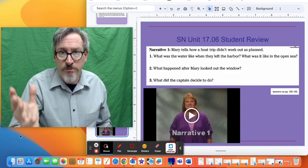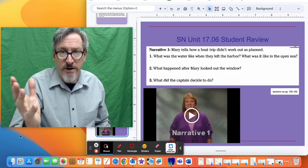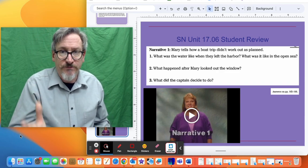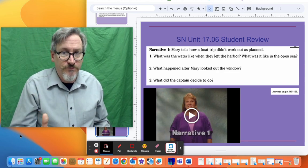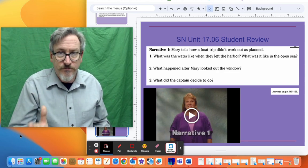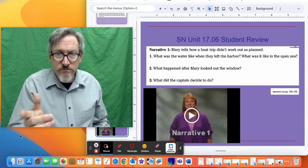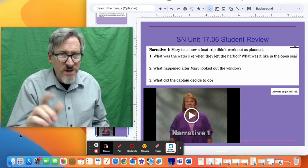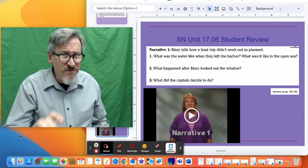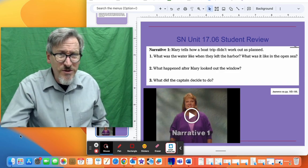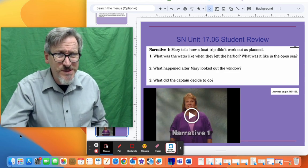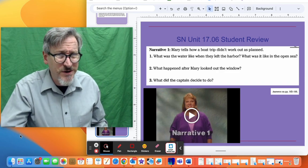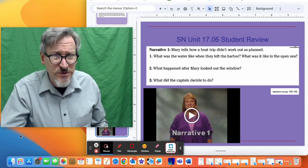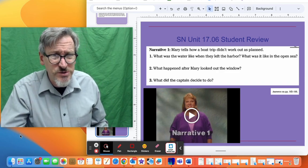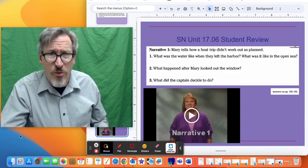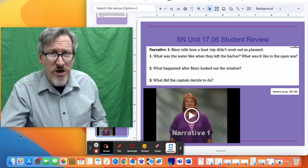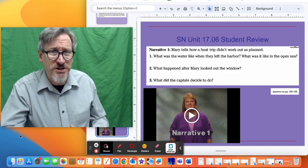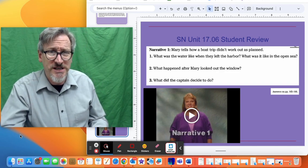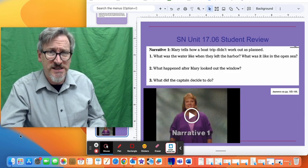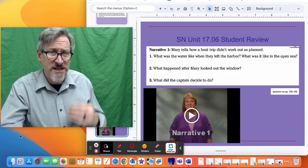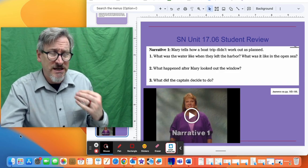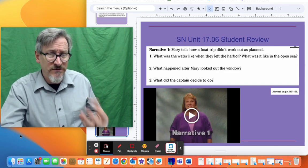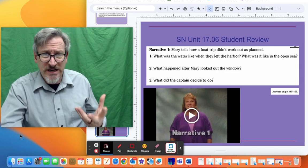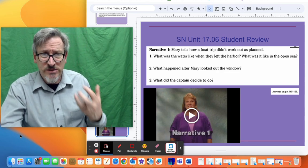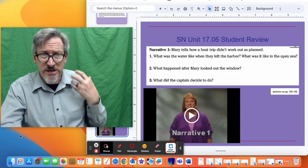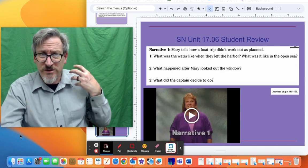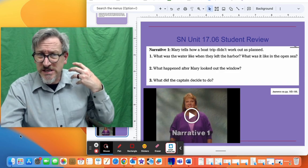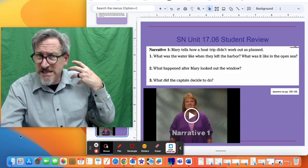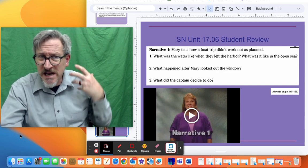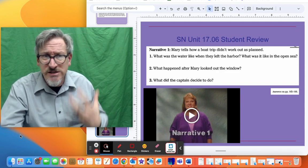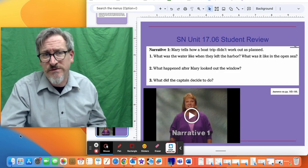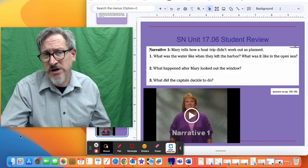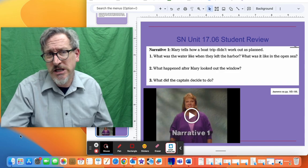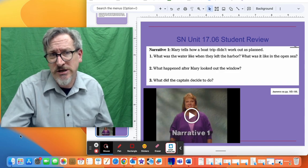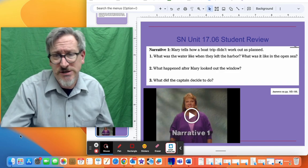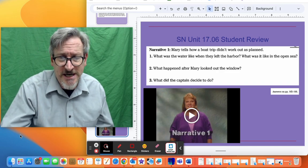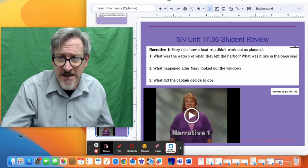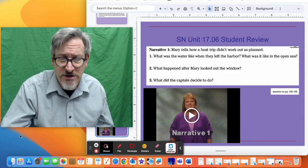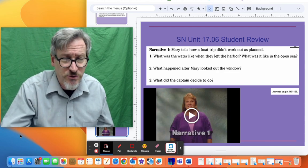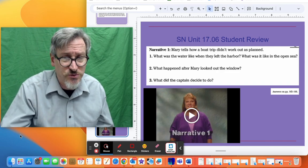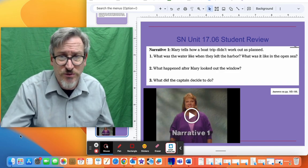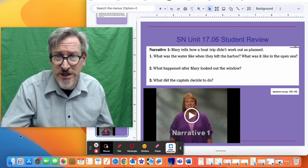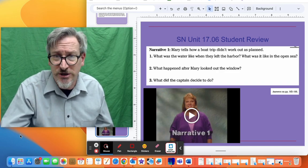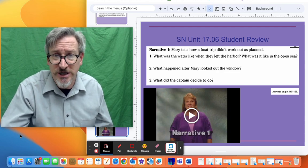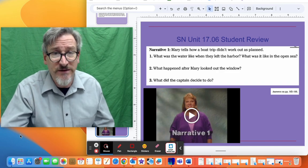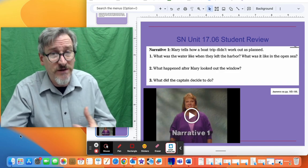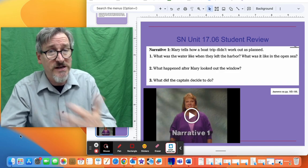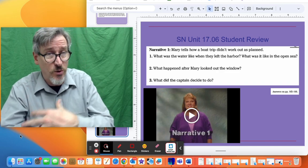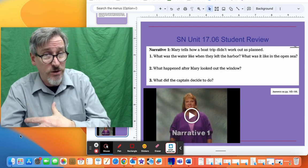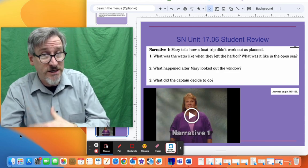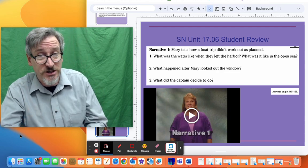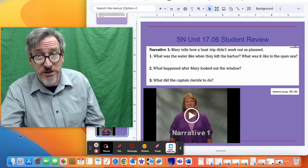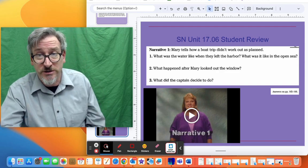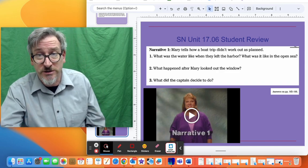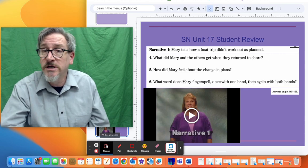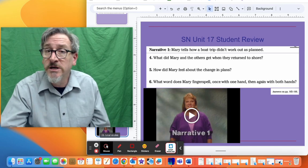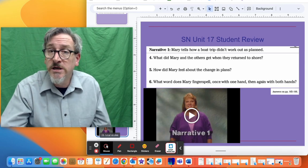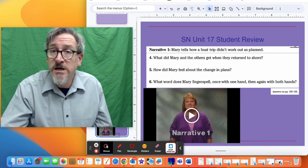but for the most part, if you just watch these videos, the signs are very clear. Signing naturally is really good, even in this old